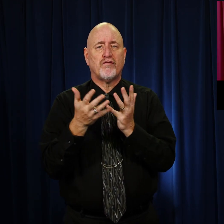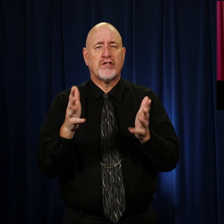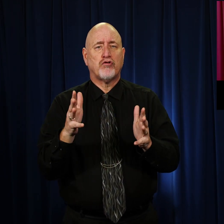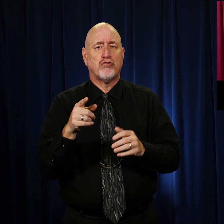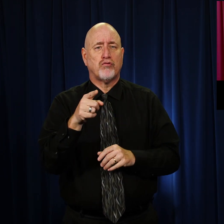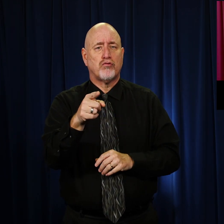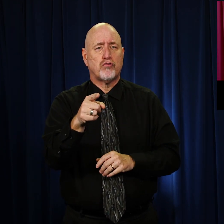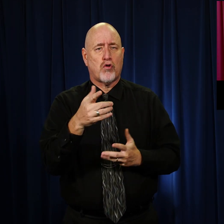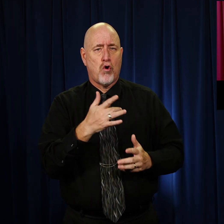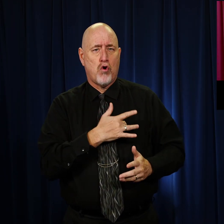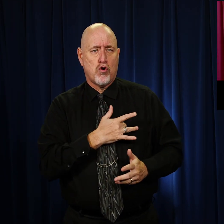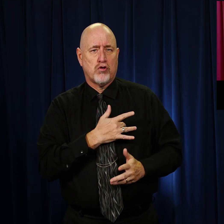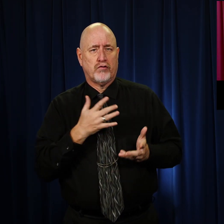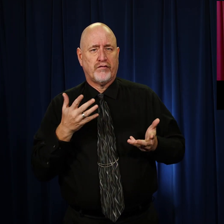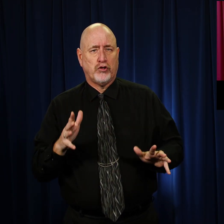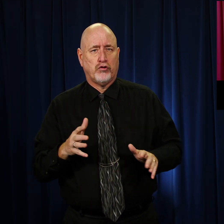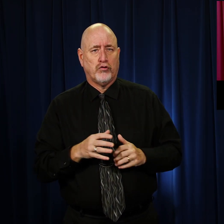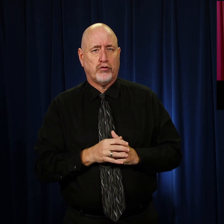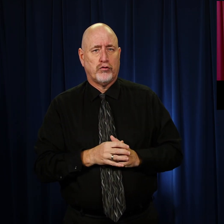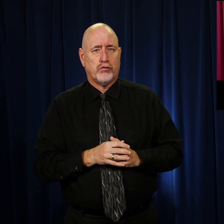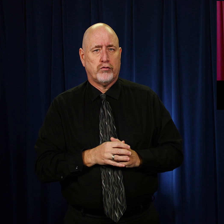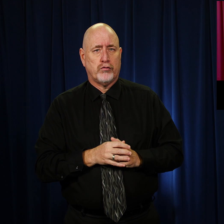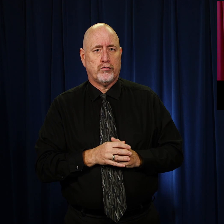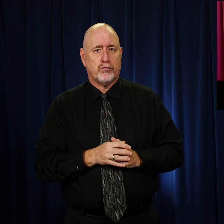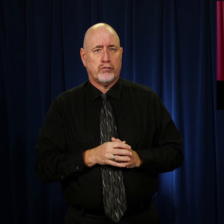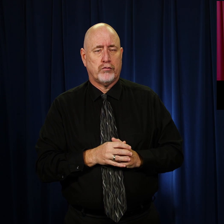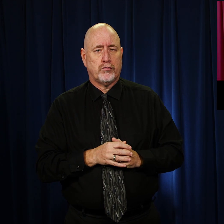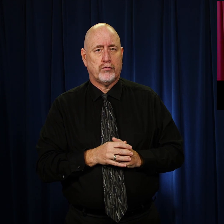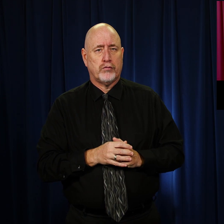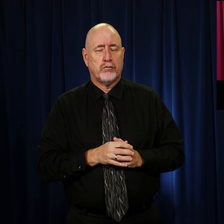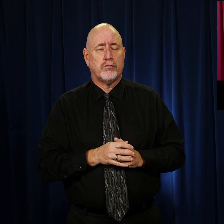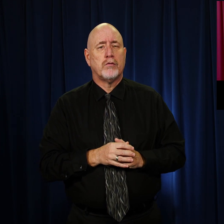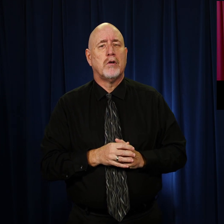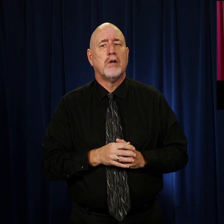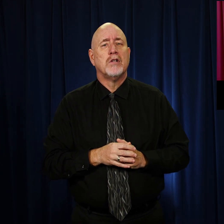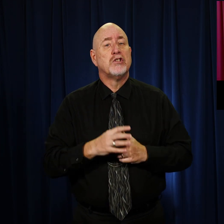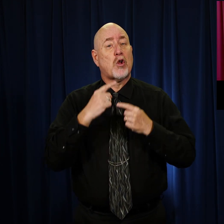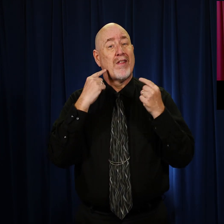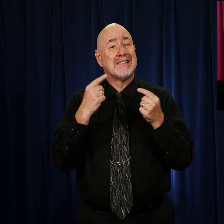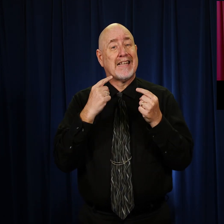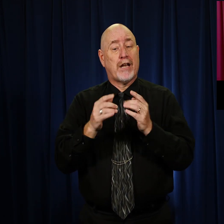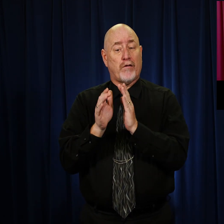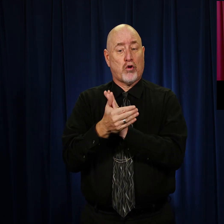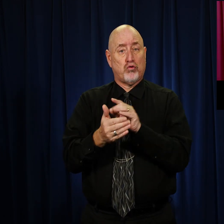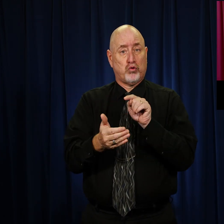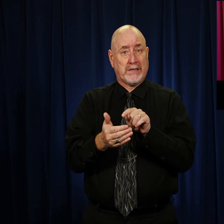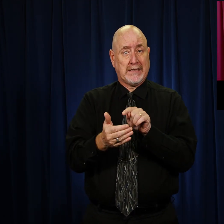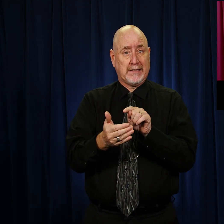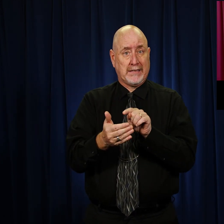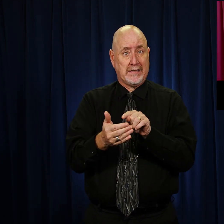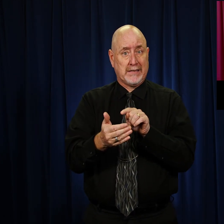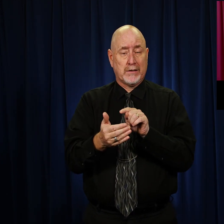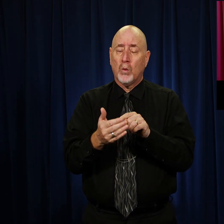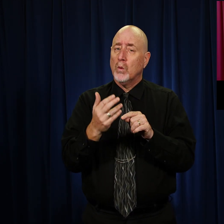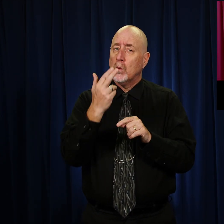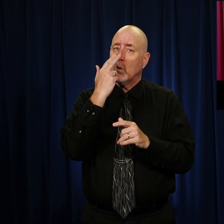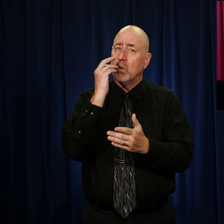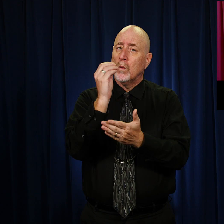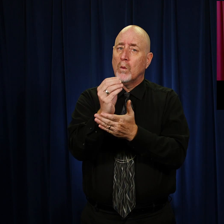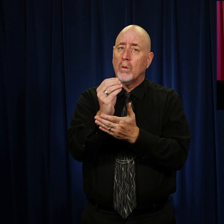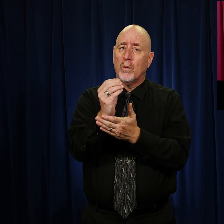her already in his heart. All right, the sin of adultery was a